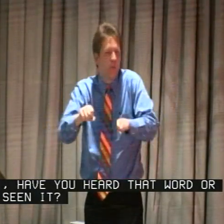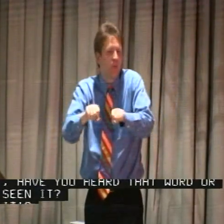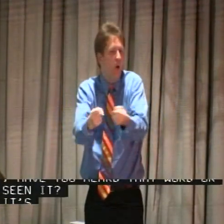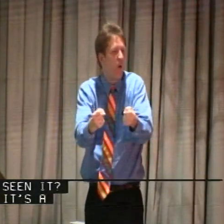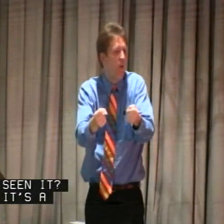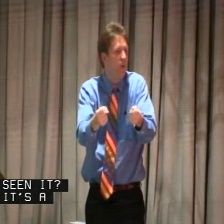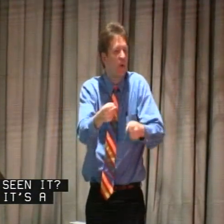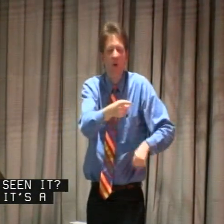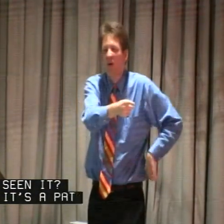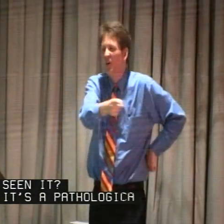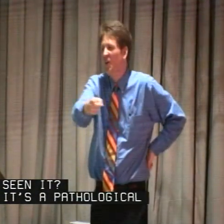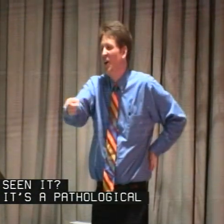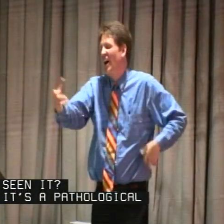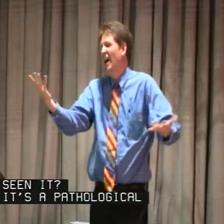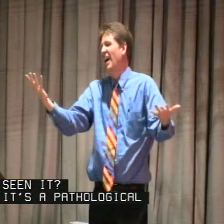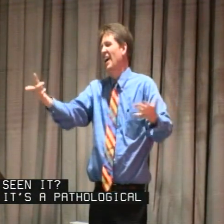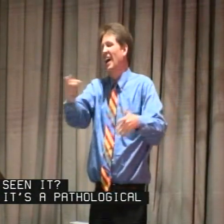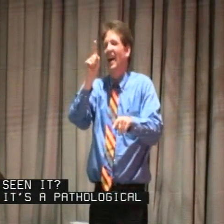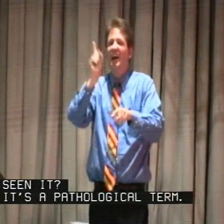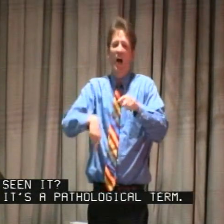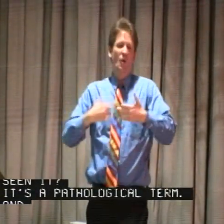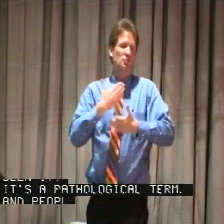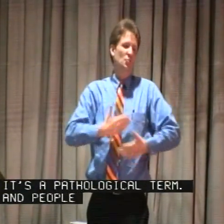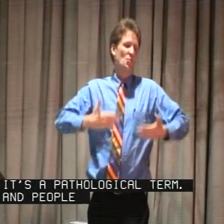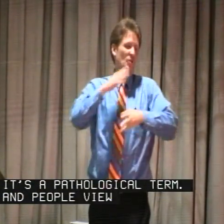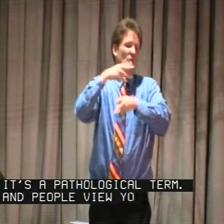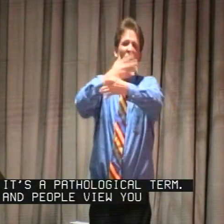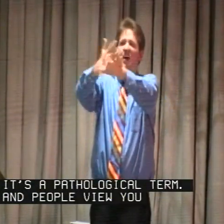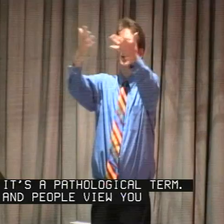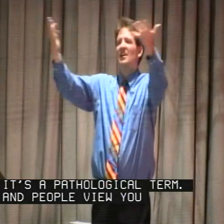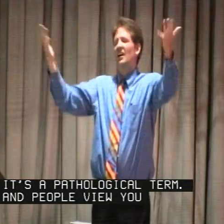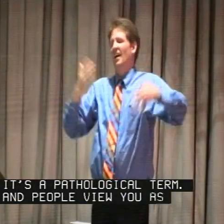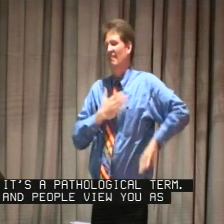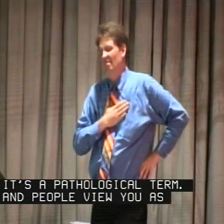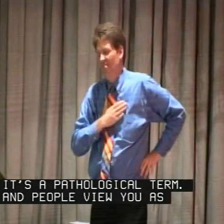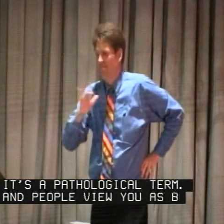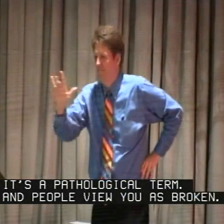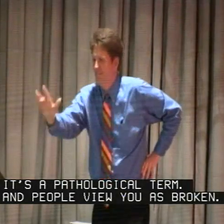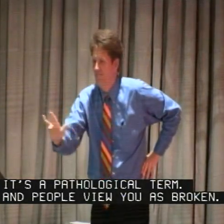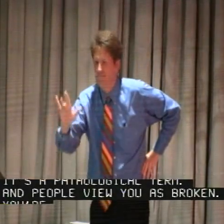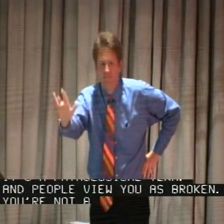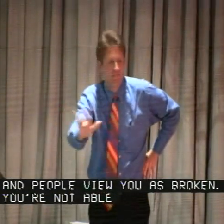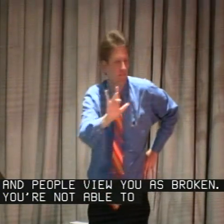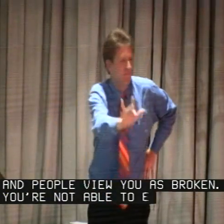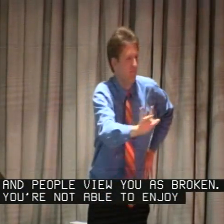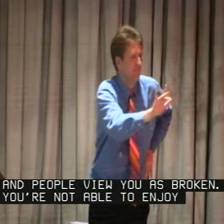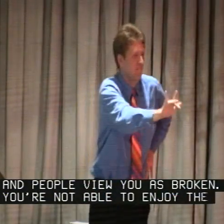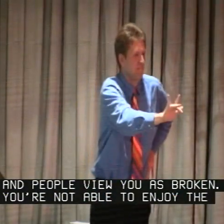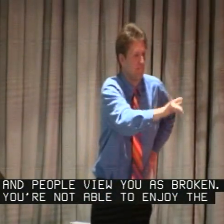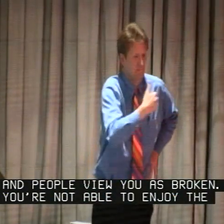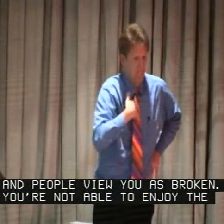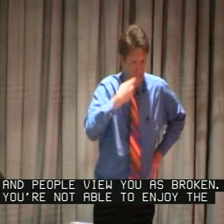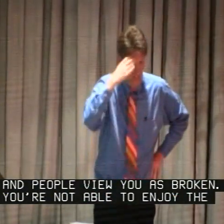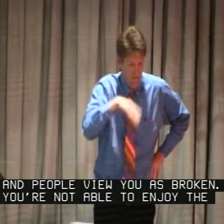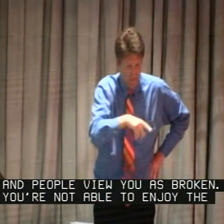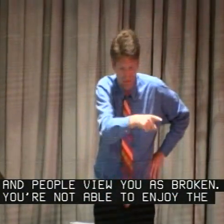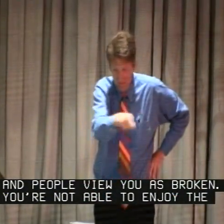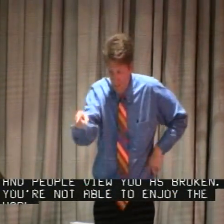And people view you as broken. You're not able to enjoy the world at large. Oh, poor you. And